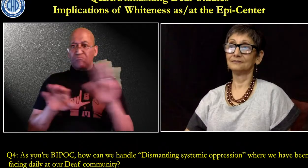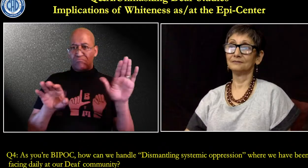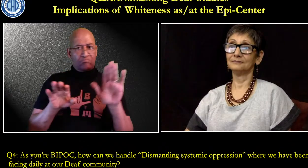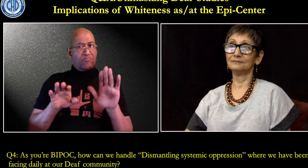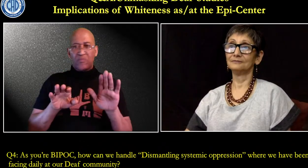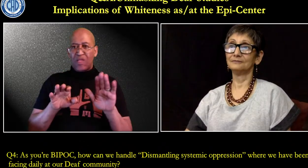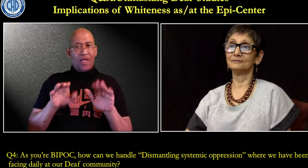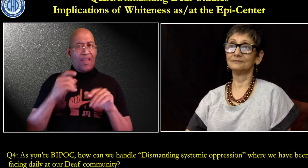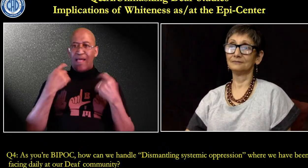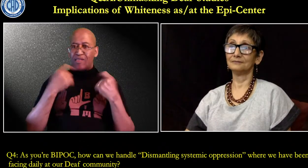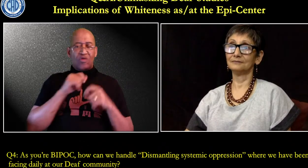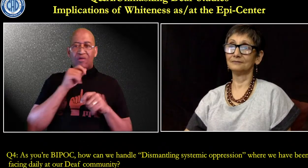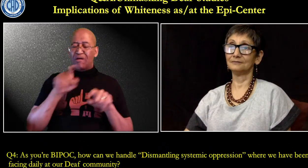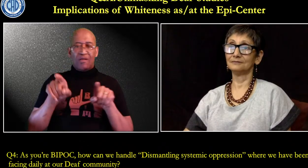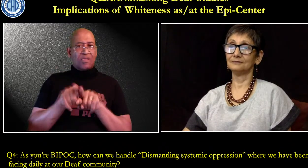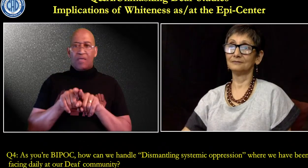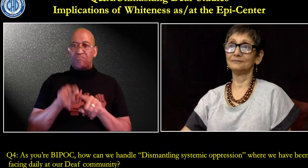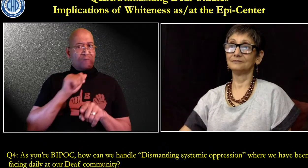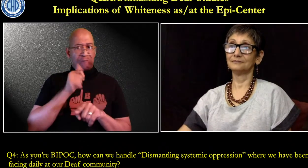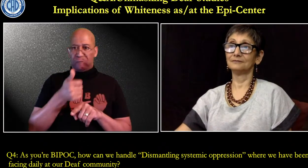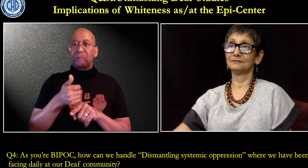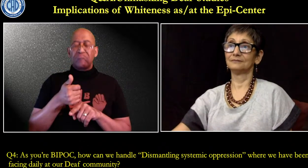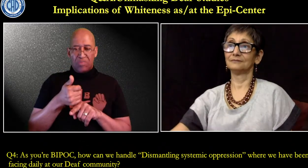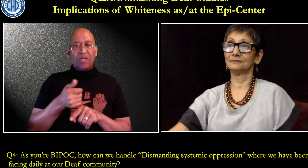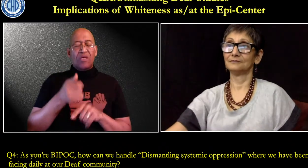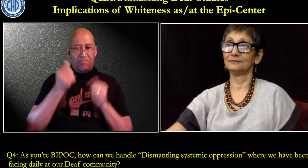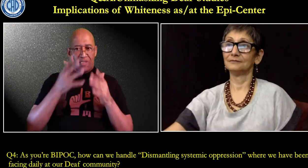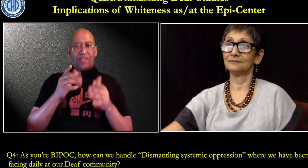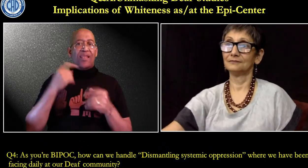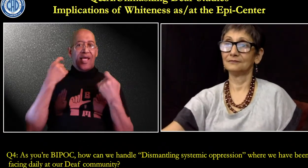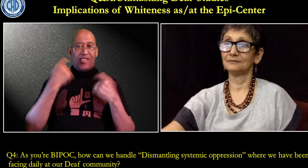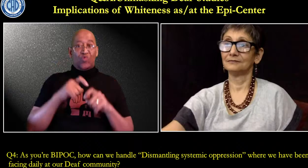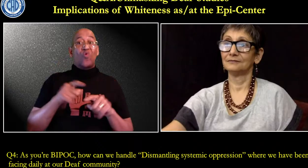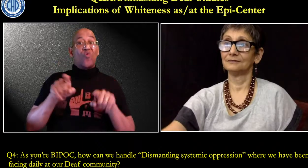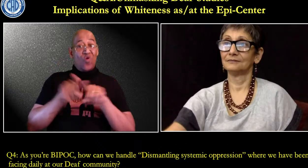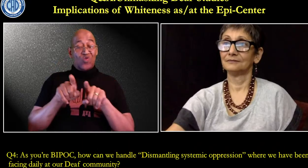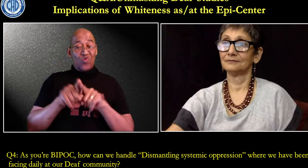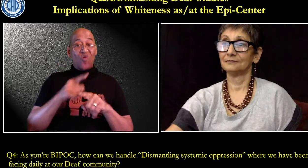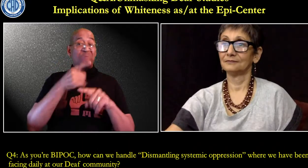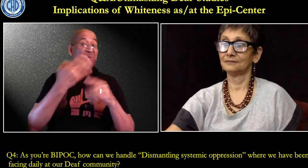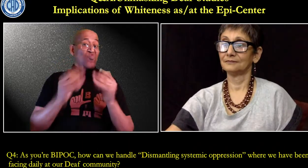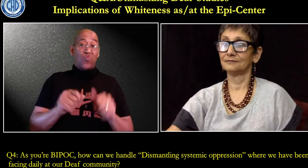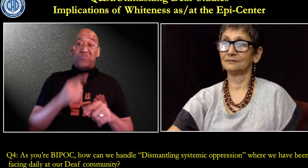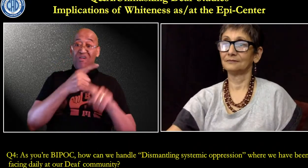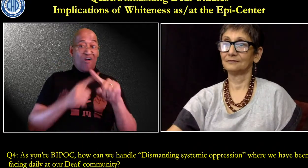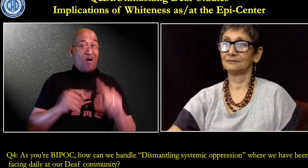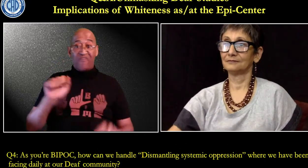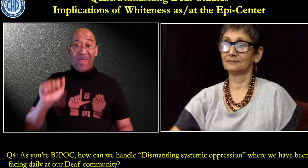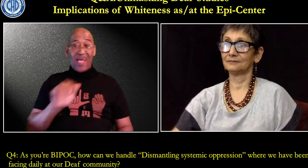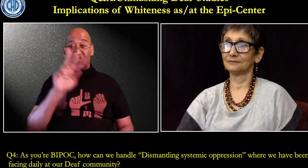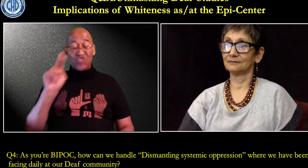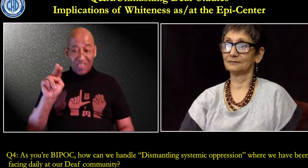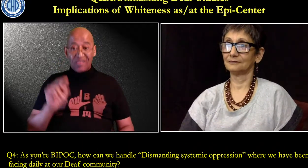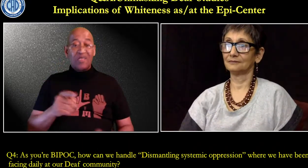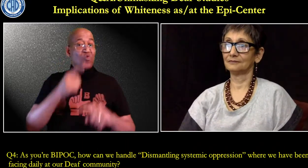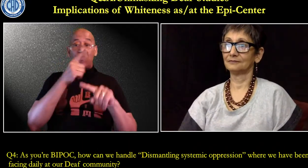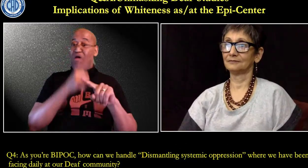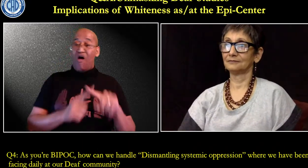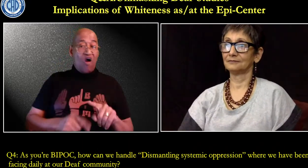Think about the Spanish community. It's not the same. with the